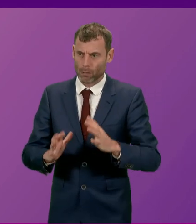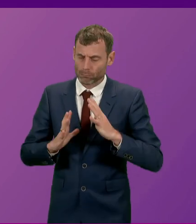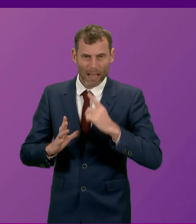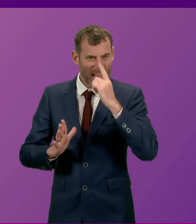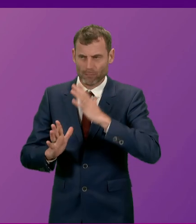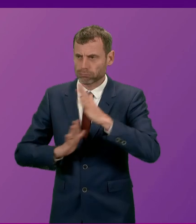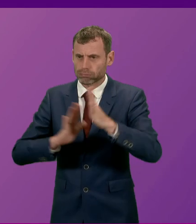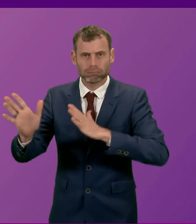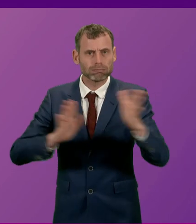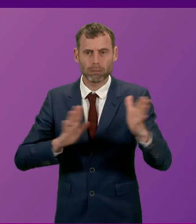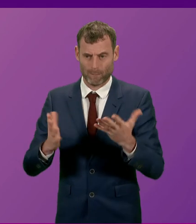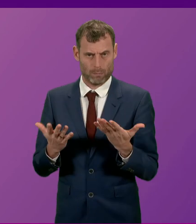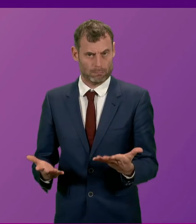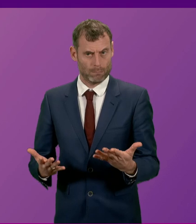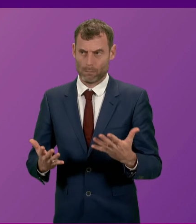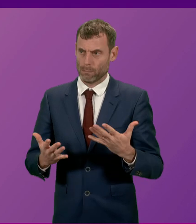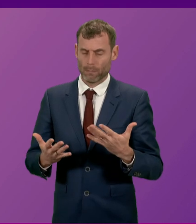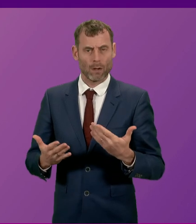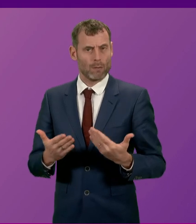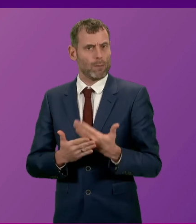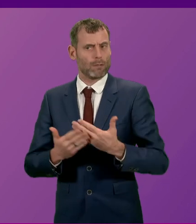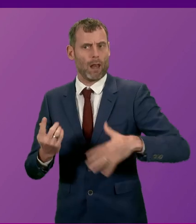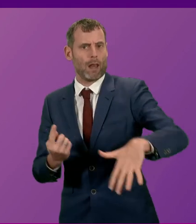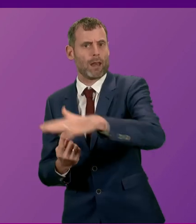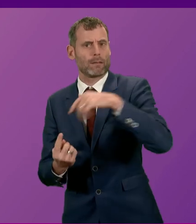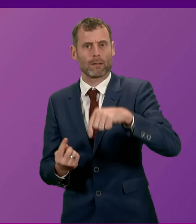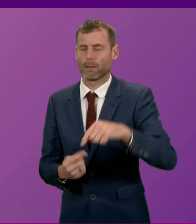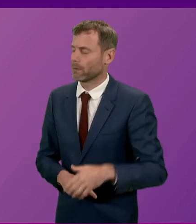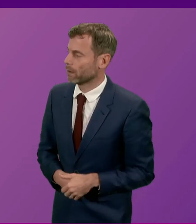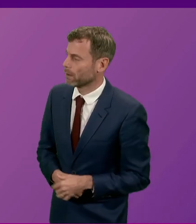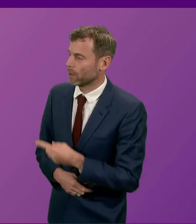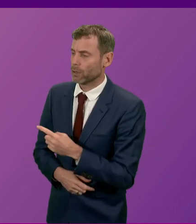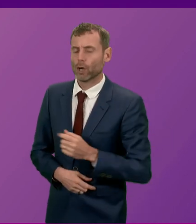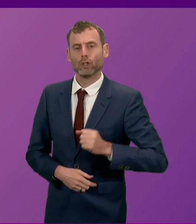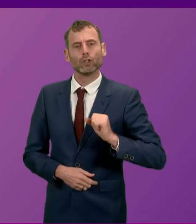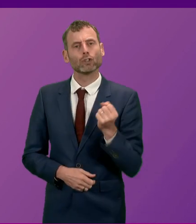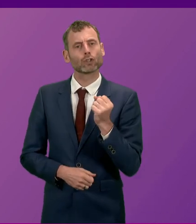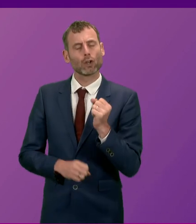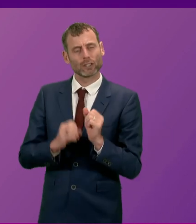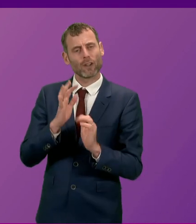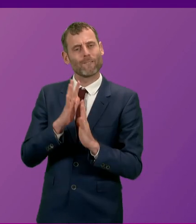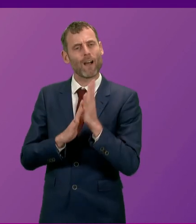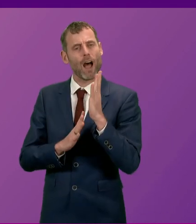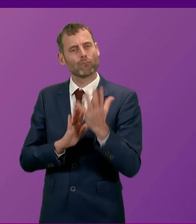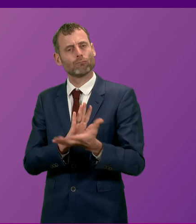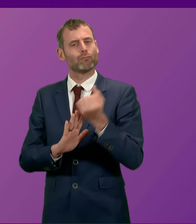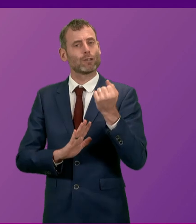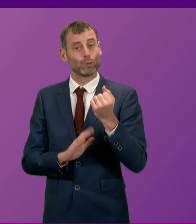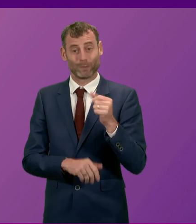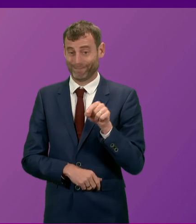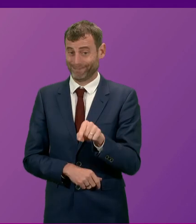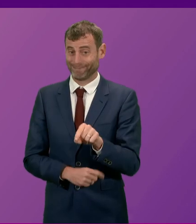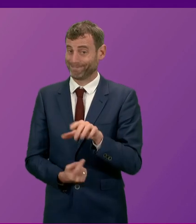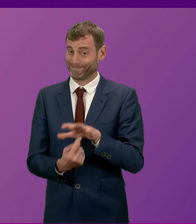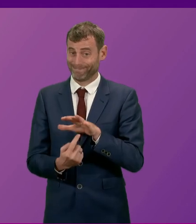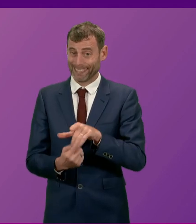Minister. The position in the Scottish Fire and Rescue Service, I think, continues to be that the service